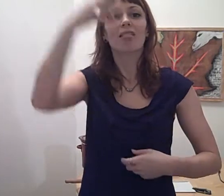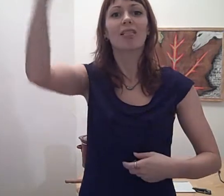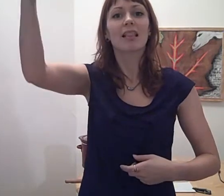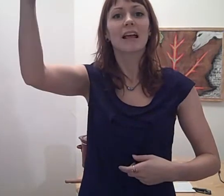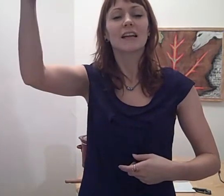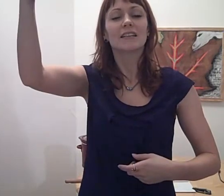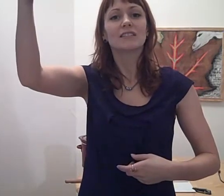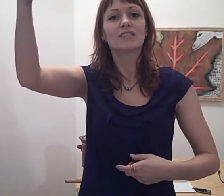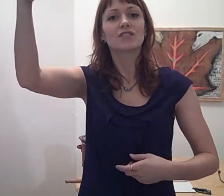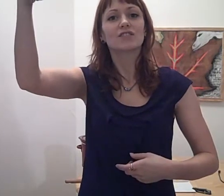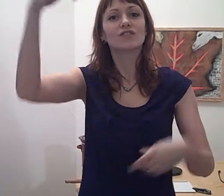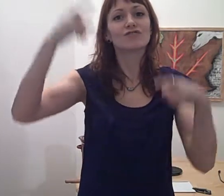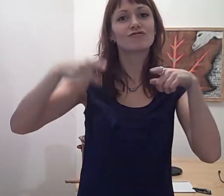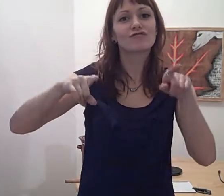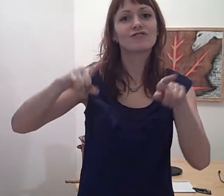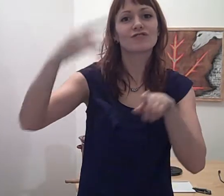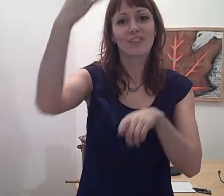We'd have to see at night, right?